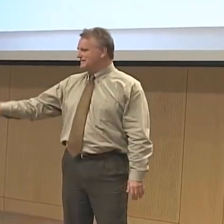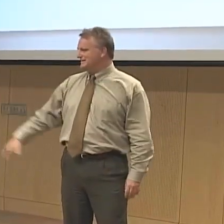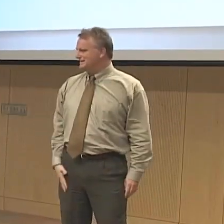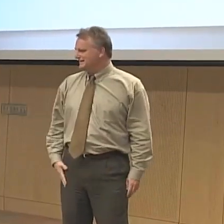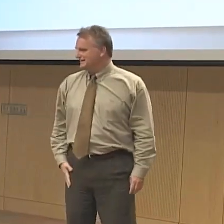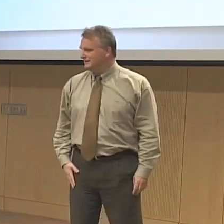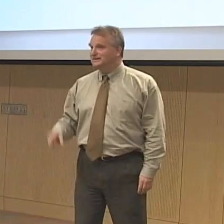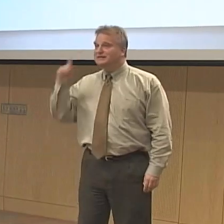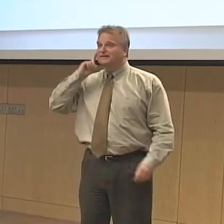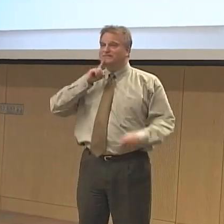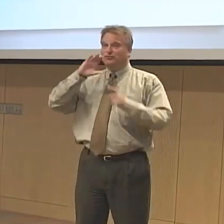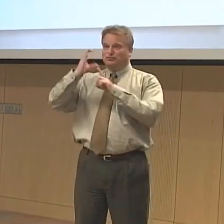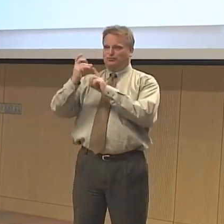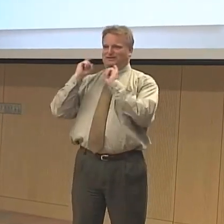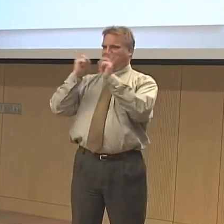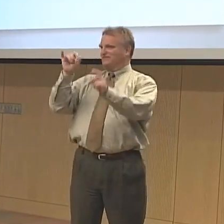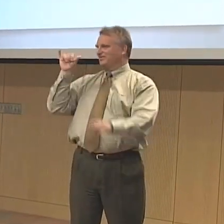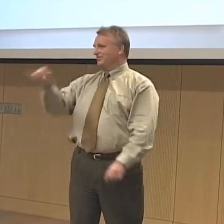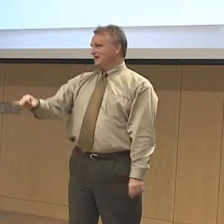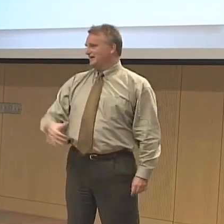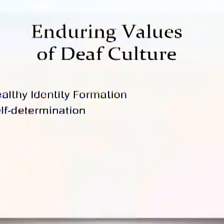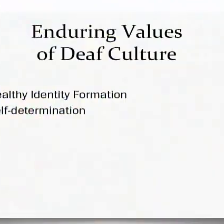need. Deaf culture provides that.